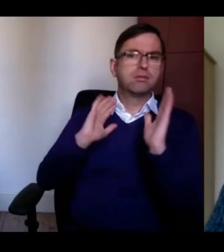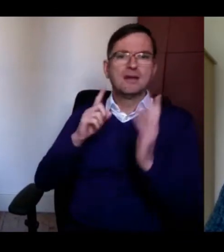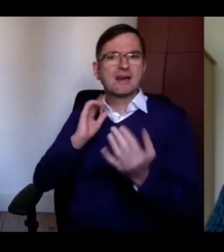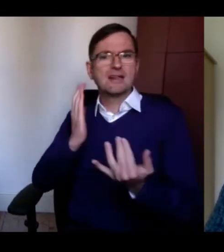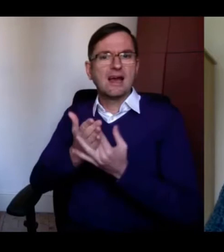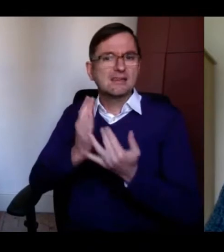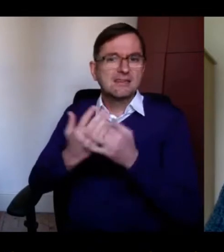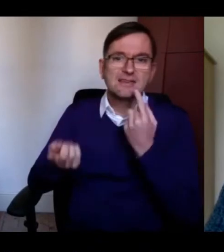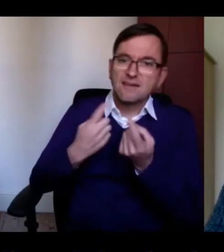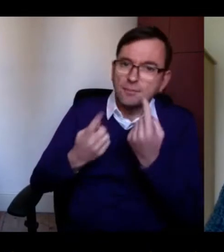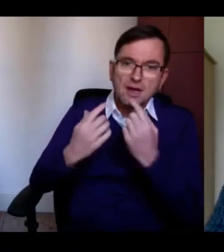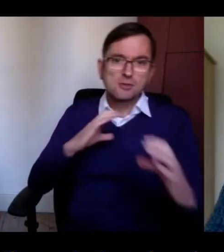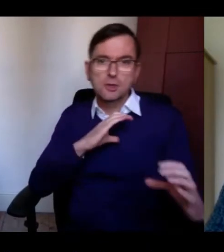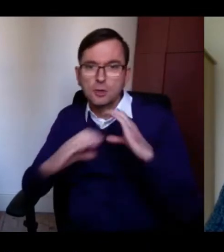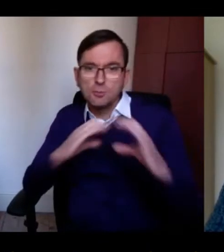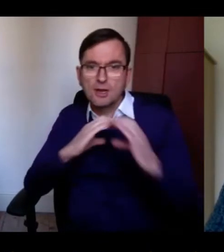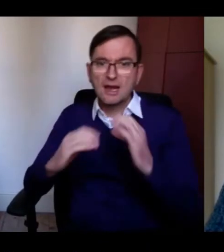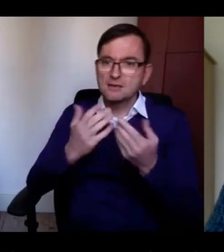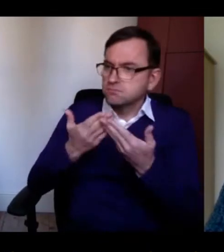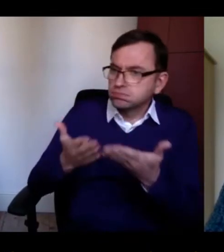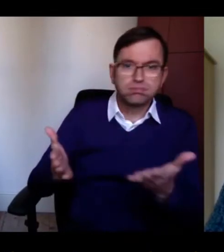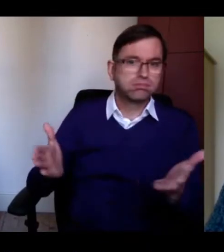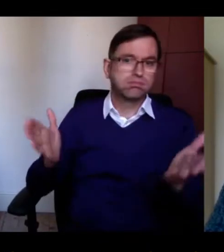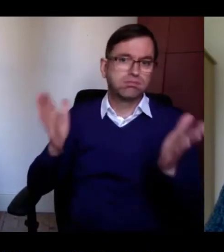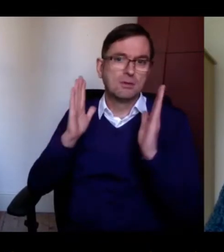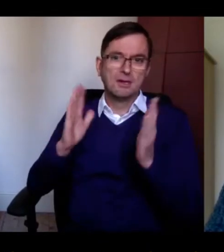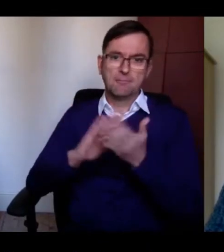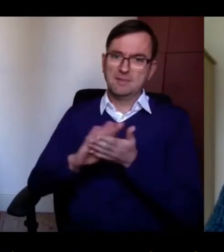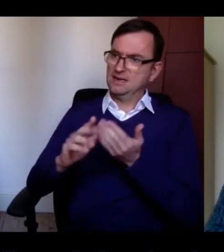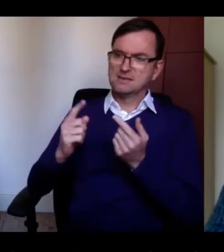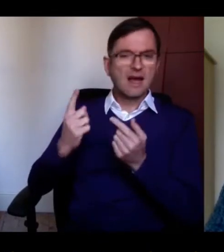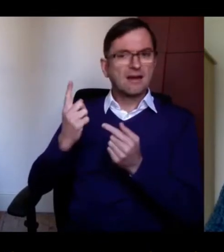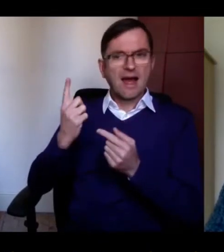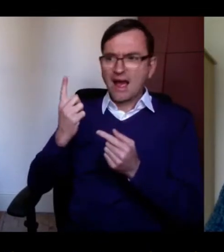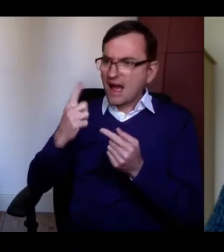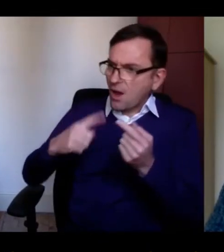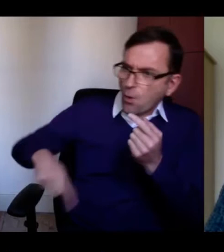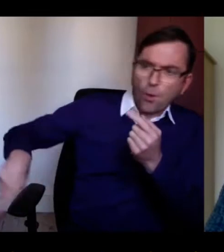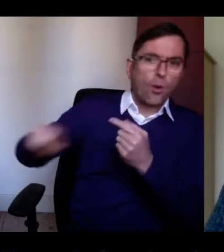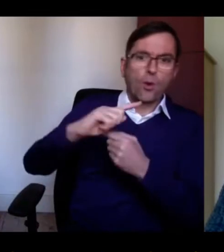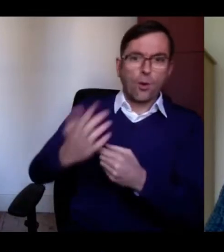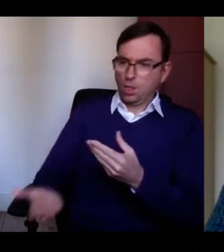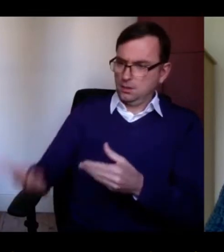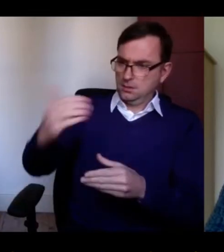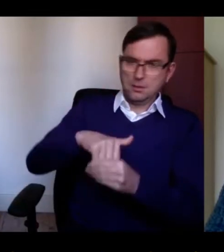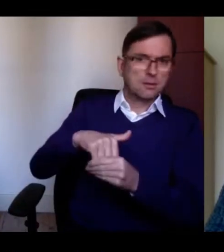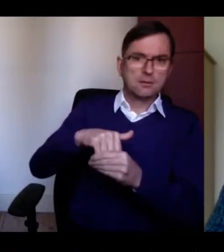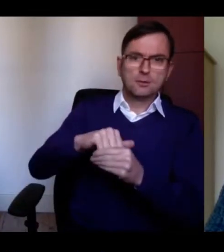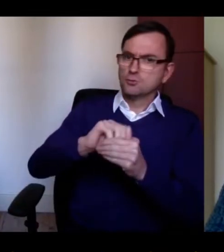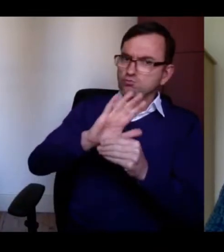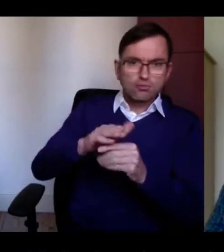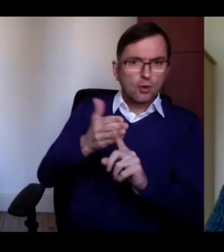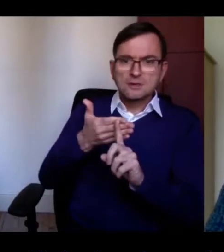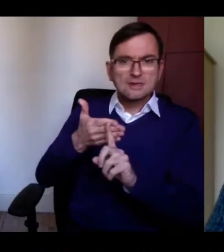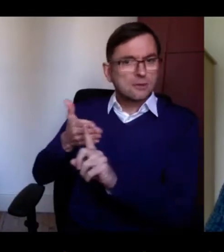means to me is, is the greatest number of people can access the information that is available.